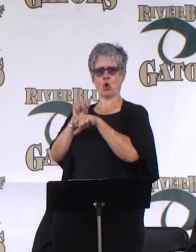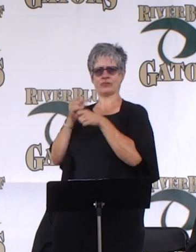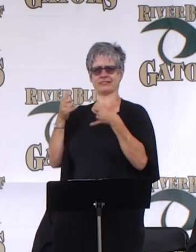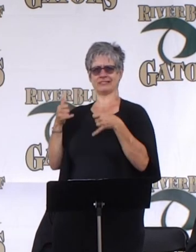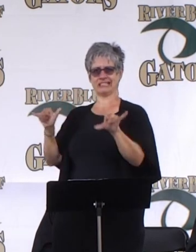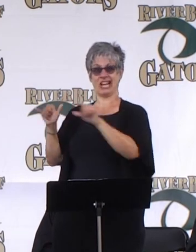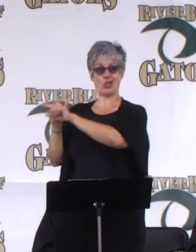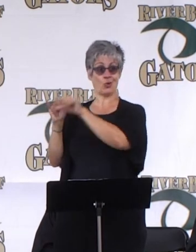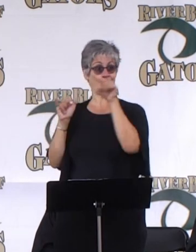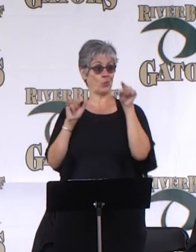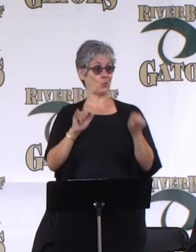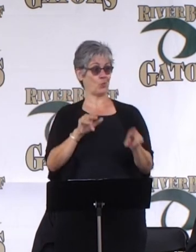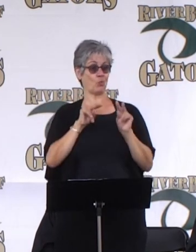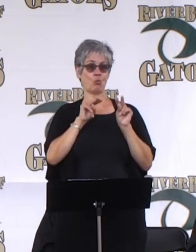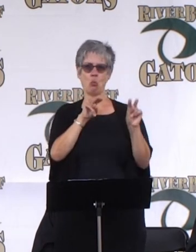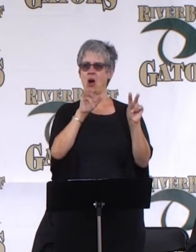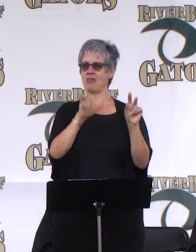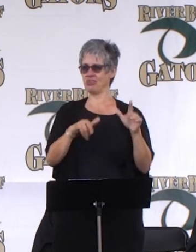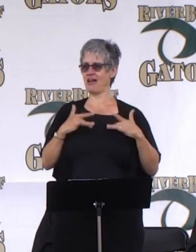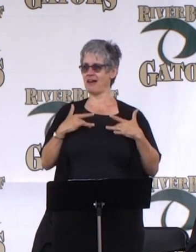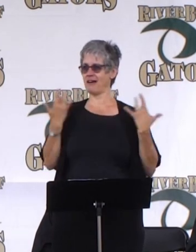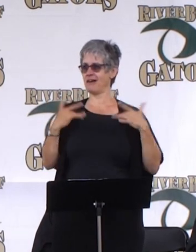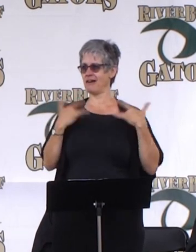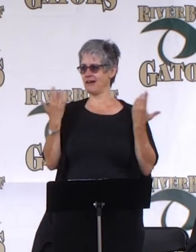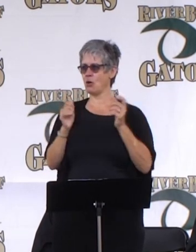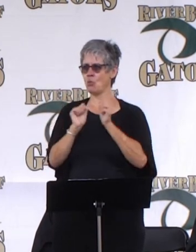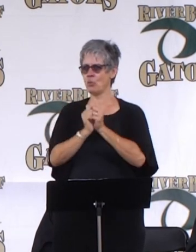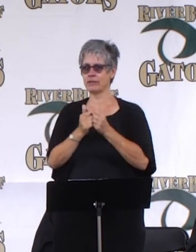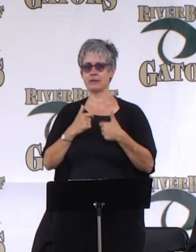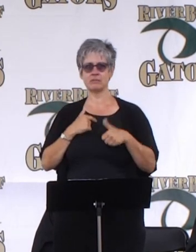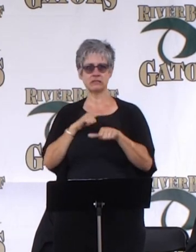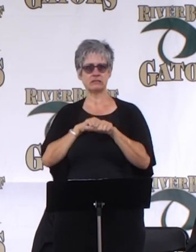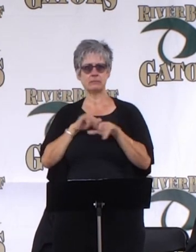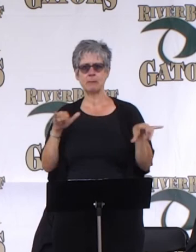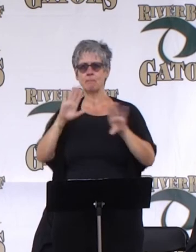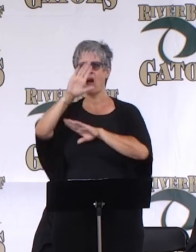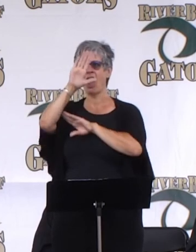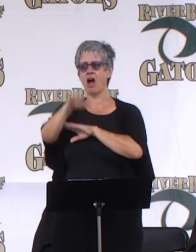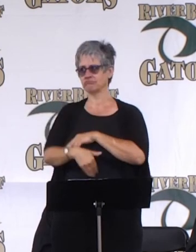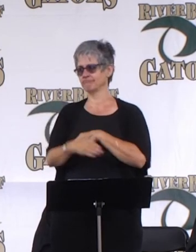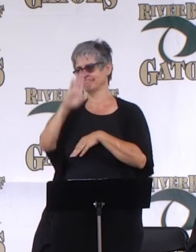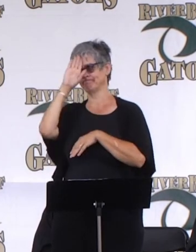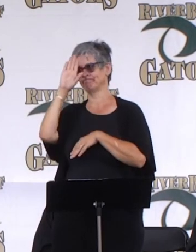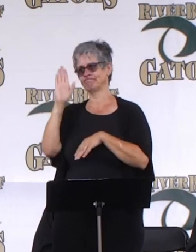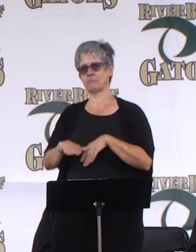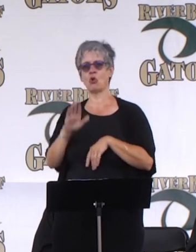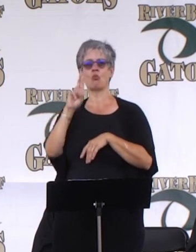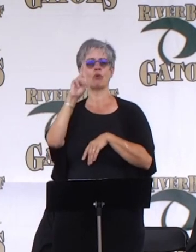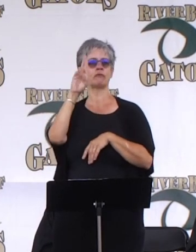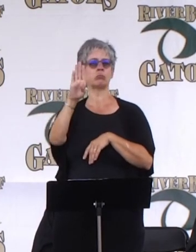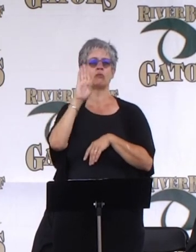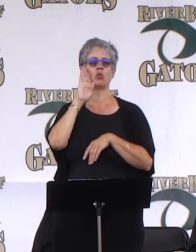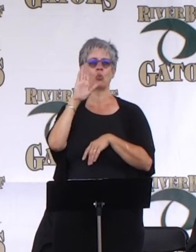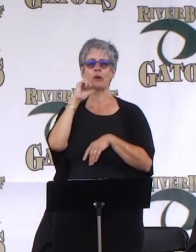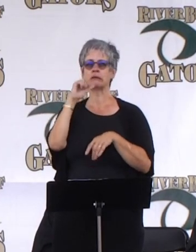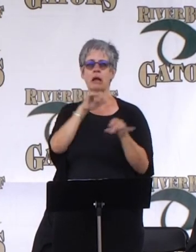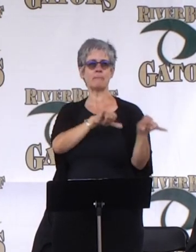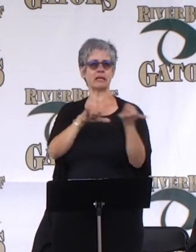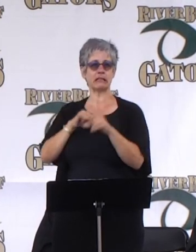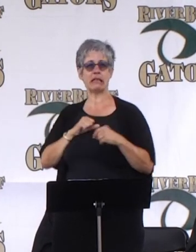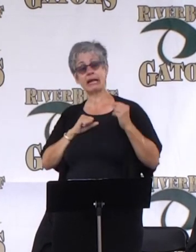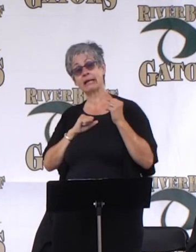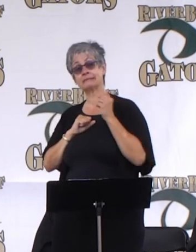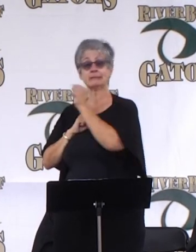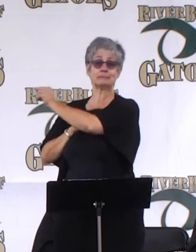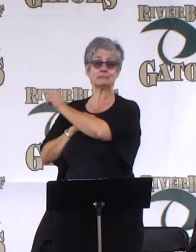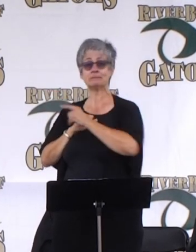the evening hours. We know that River Bluff will not be the same without you. So one last time, everyone say it with me, all